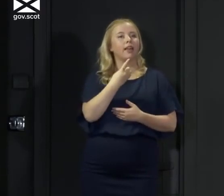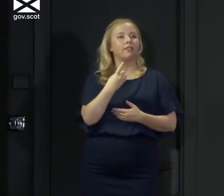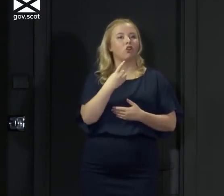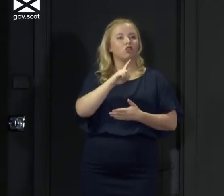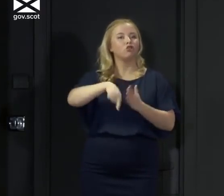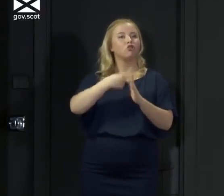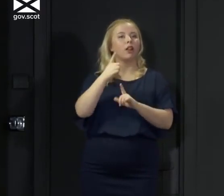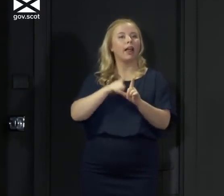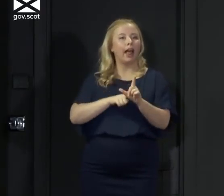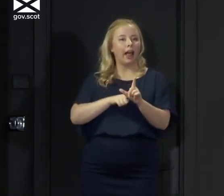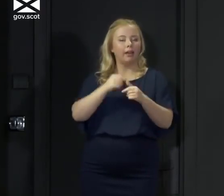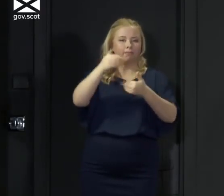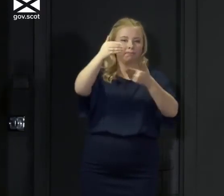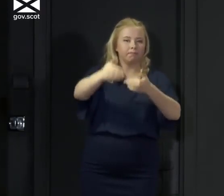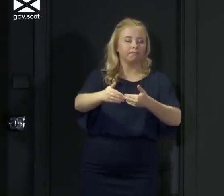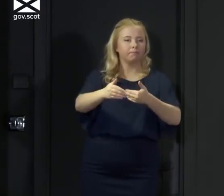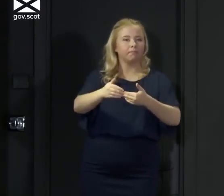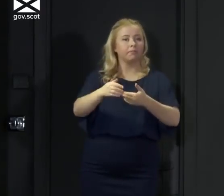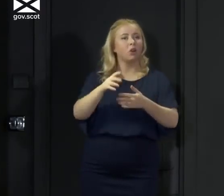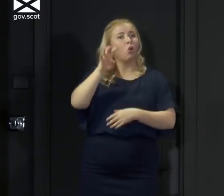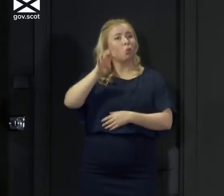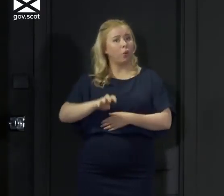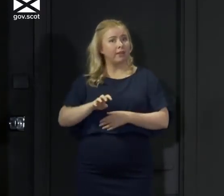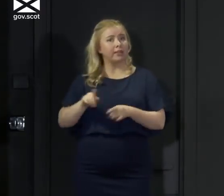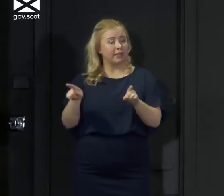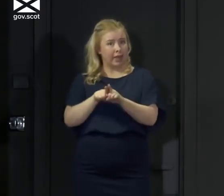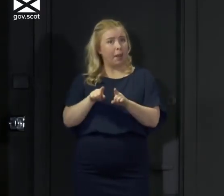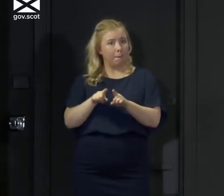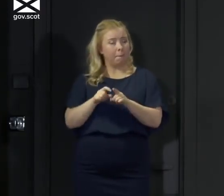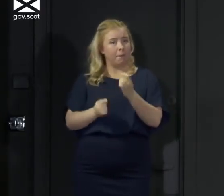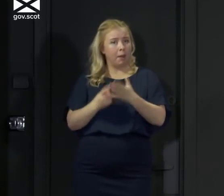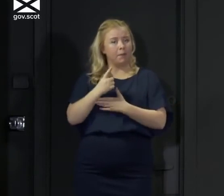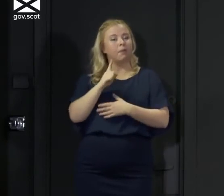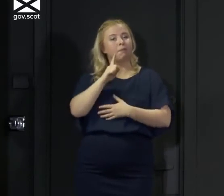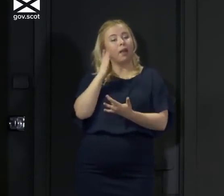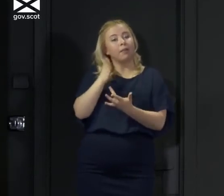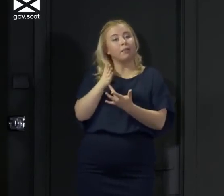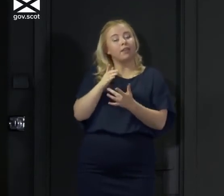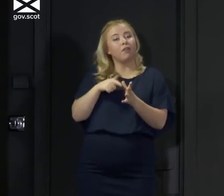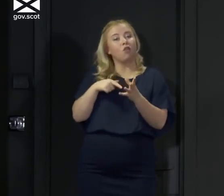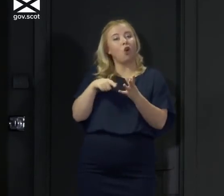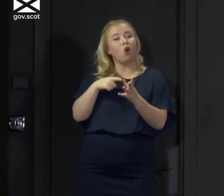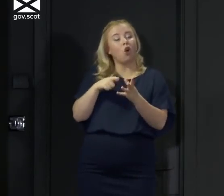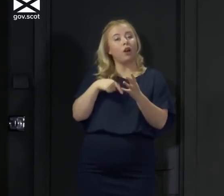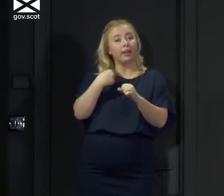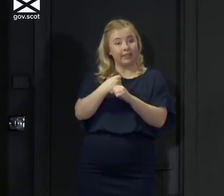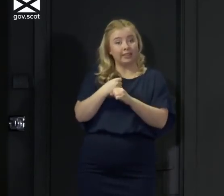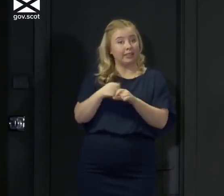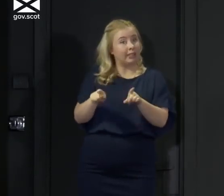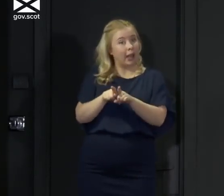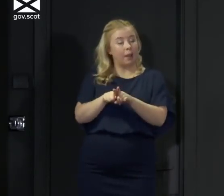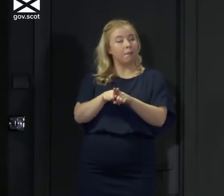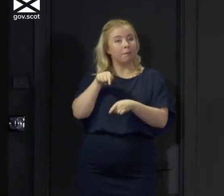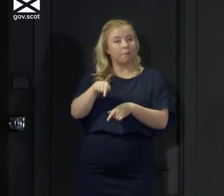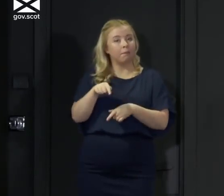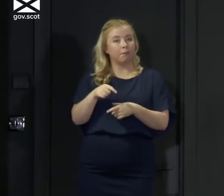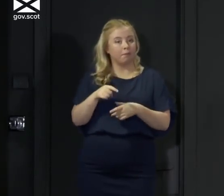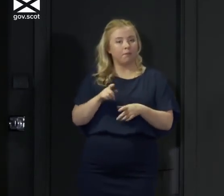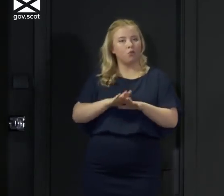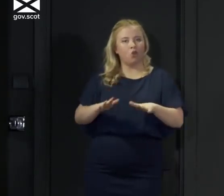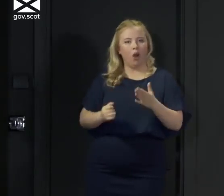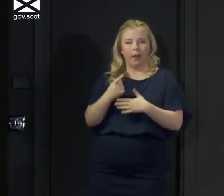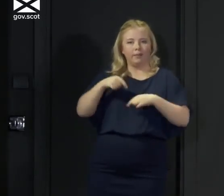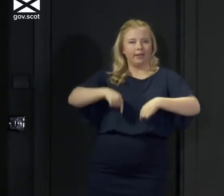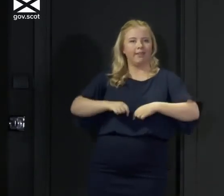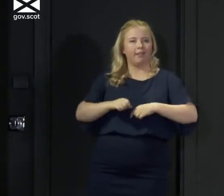of July. Just by way of context, in Wales they've done that as well, but to the middle of August. So this is not something that is only happening in